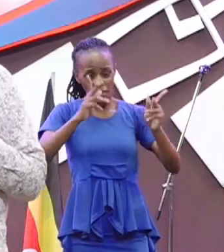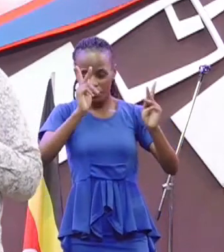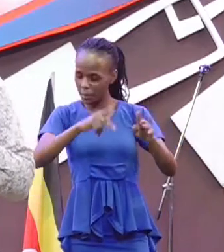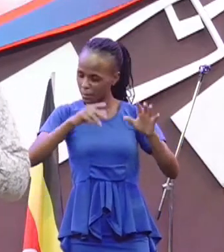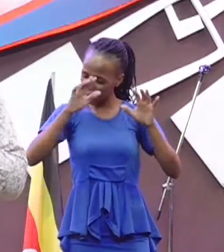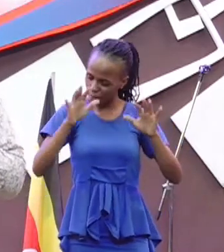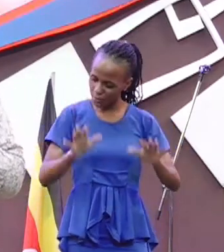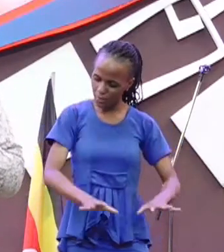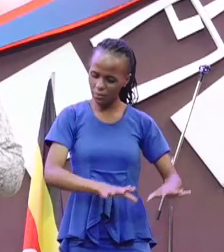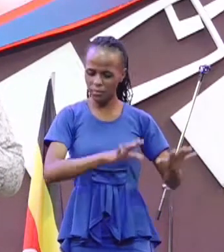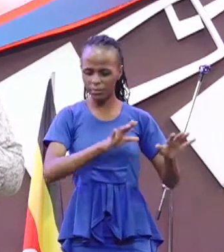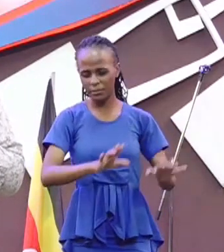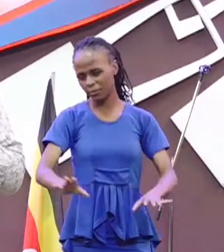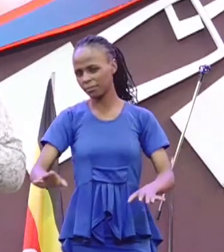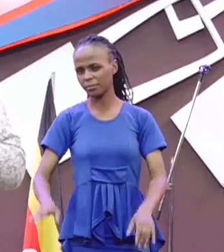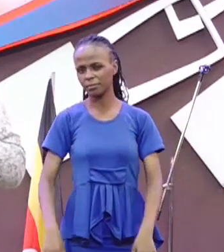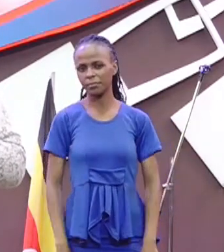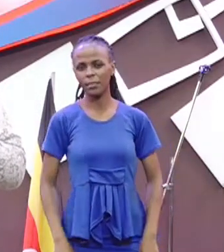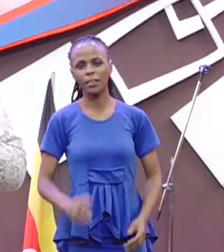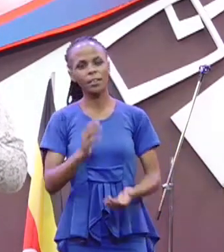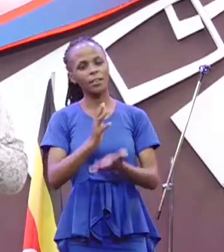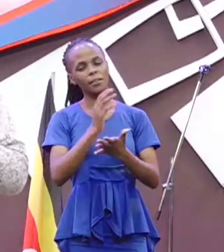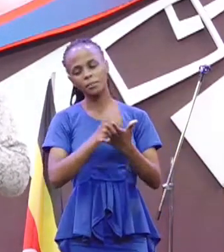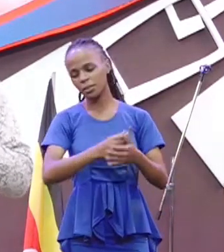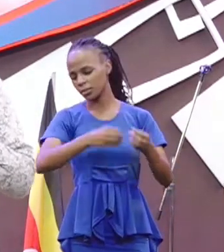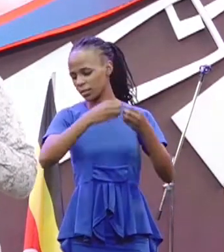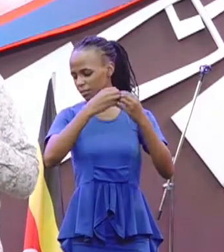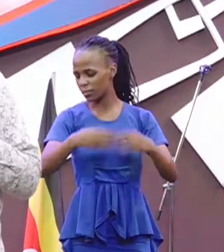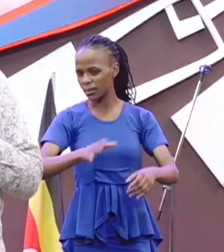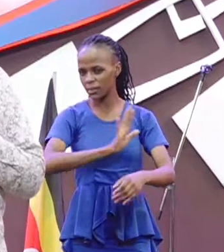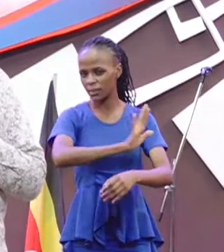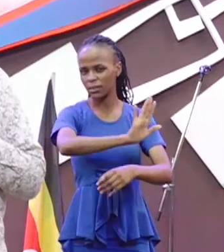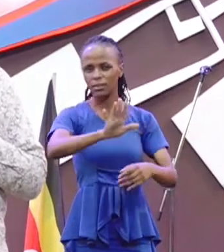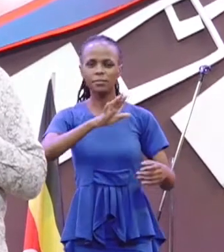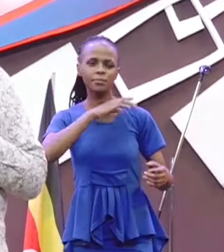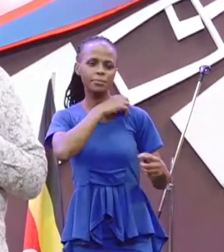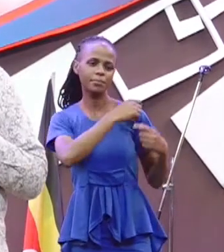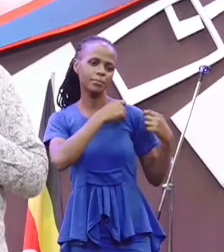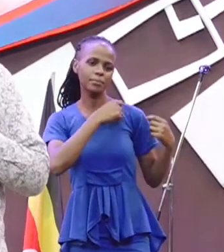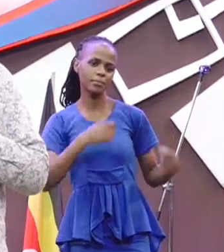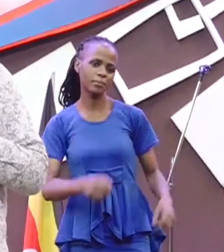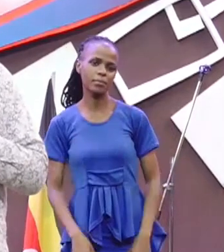There are many people who suffer because they missed on their inheritance.